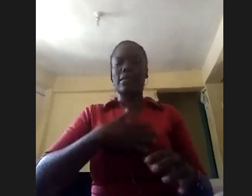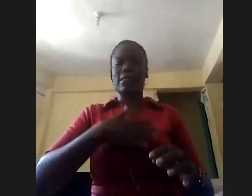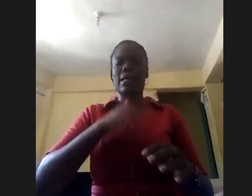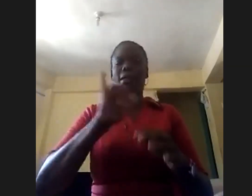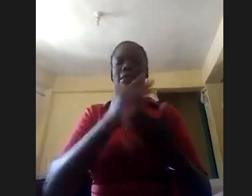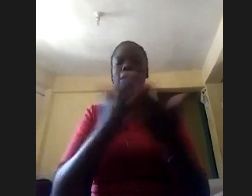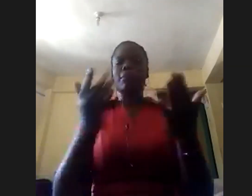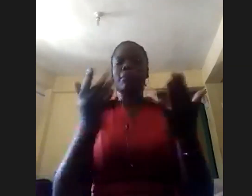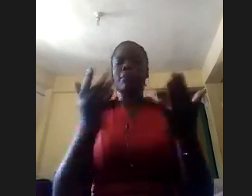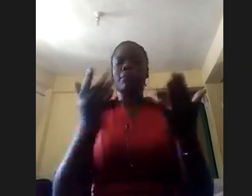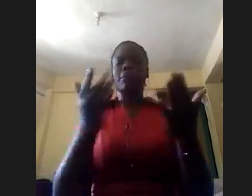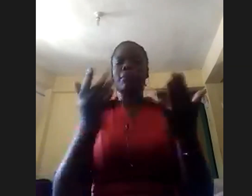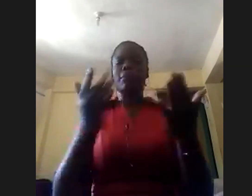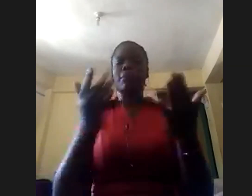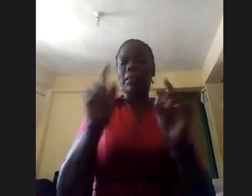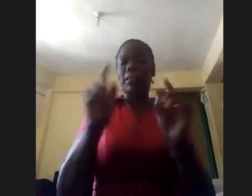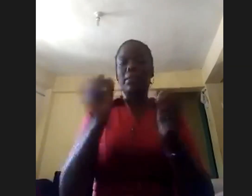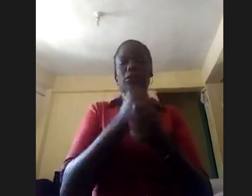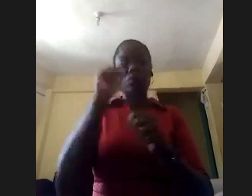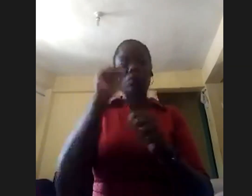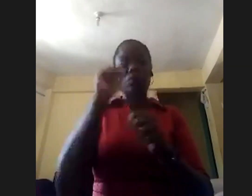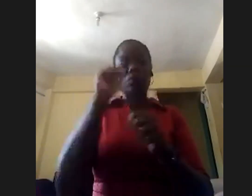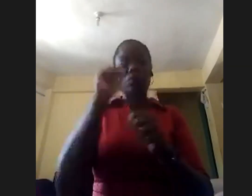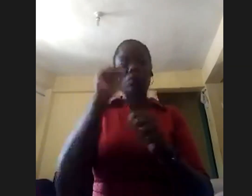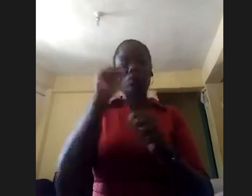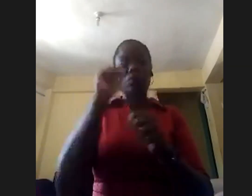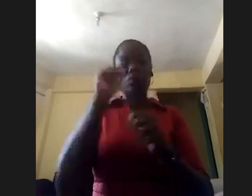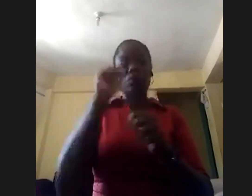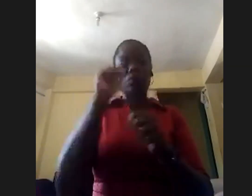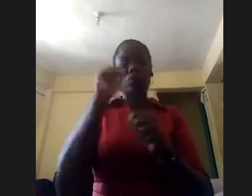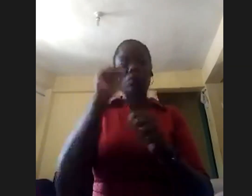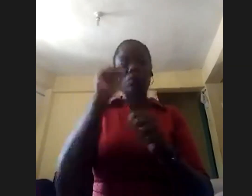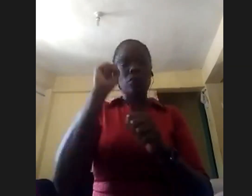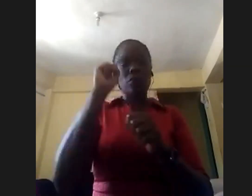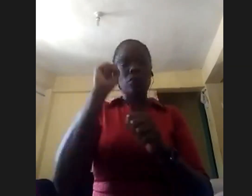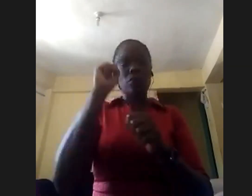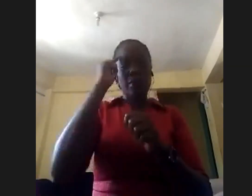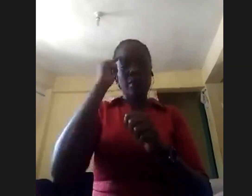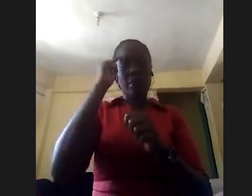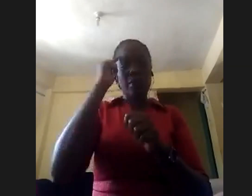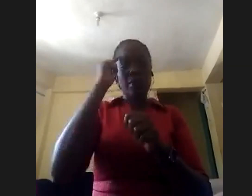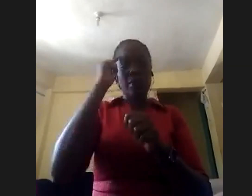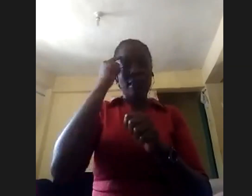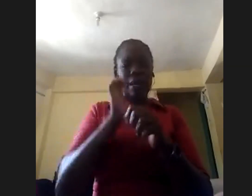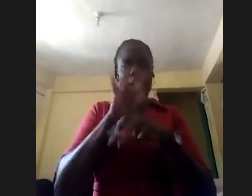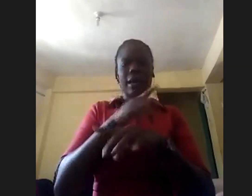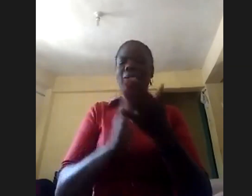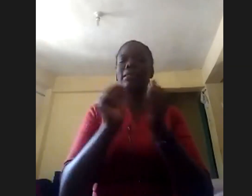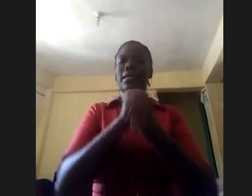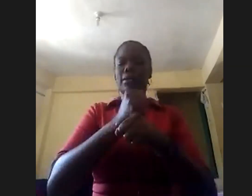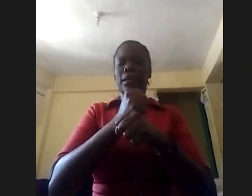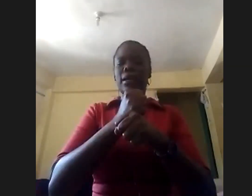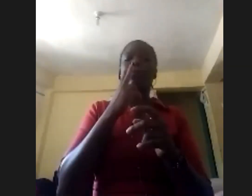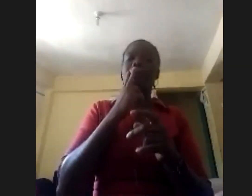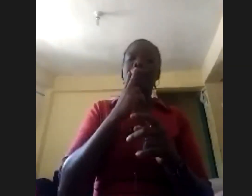see it early, but probably after 10 years of probably smoking 10, I mean, one pack in a day, you'll be Mhm. able